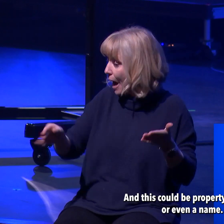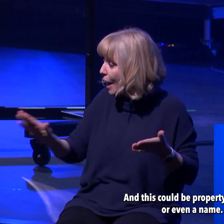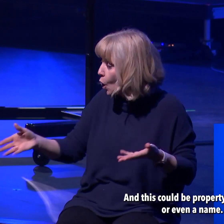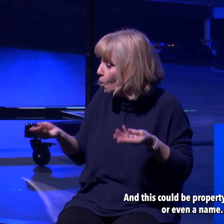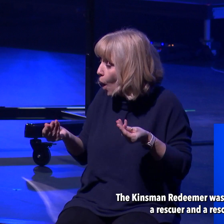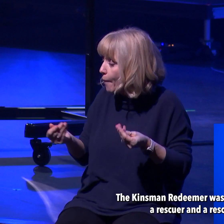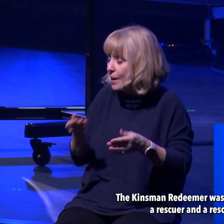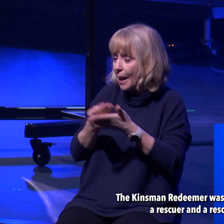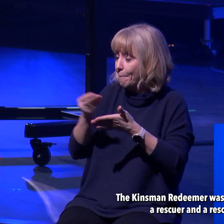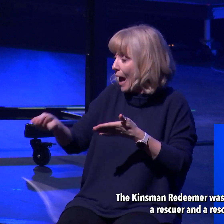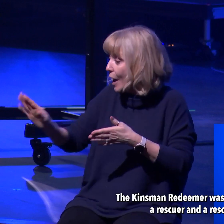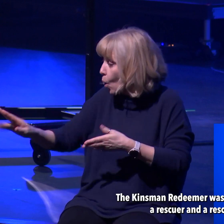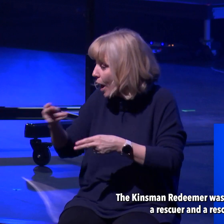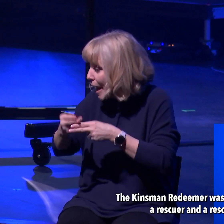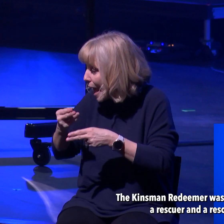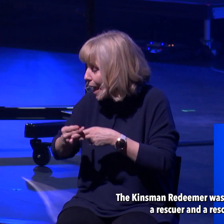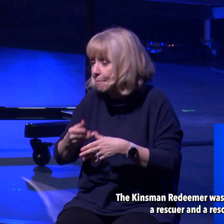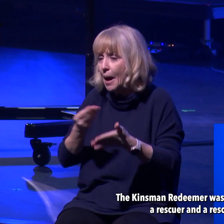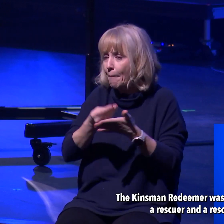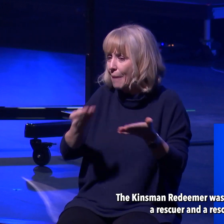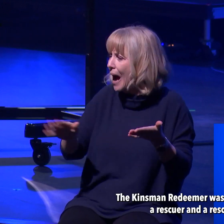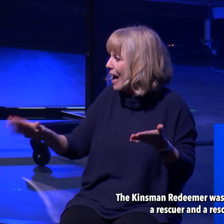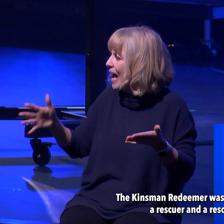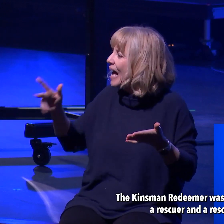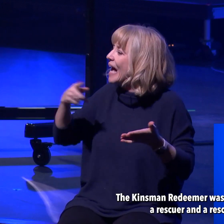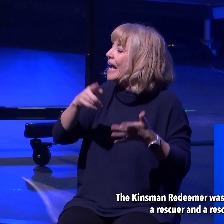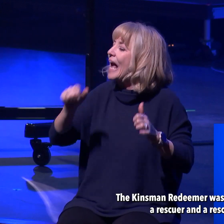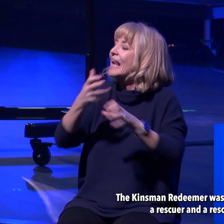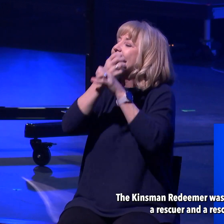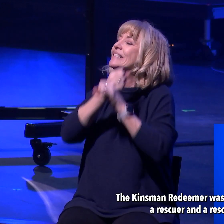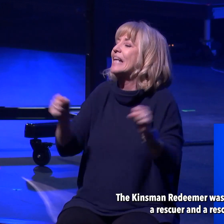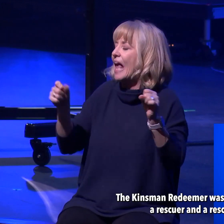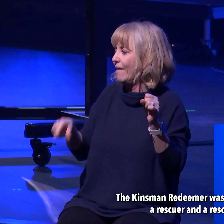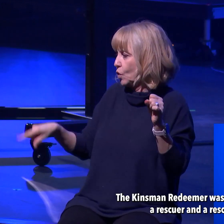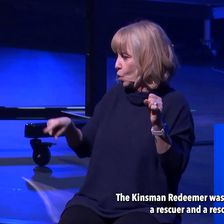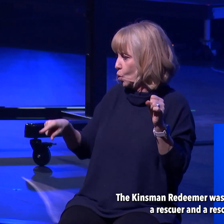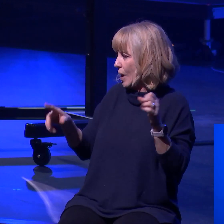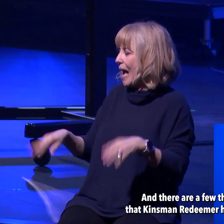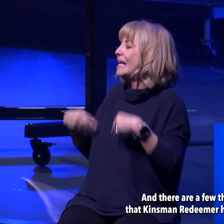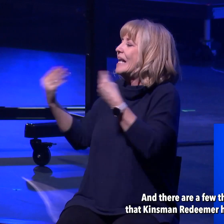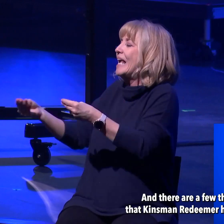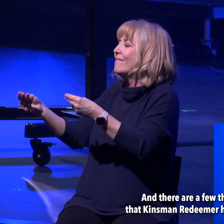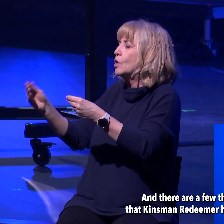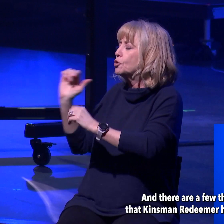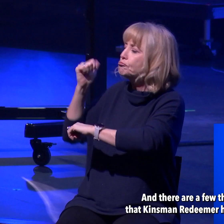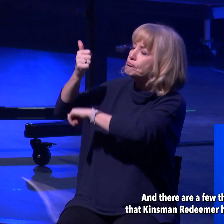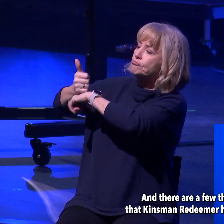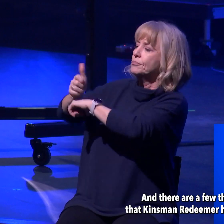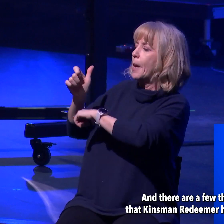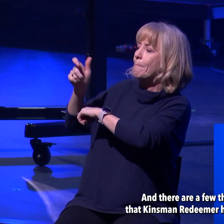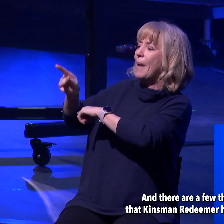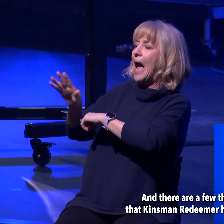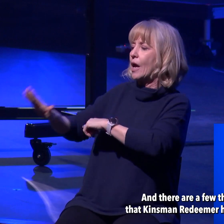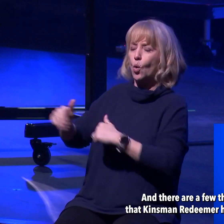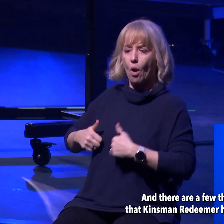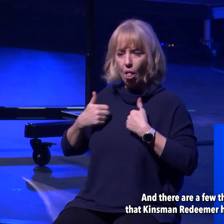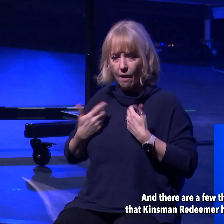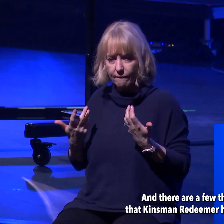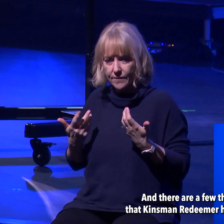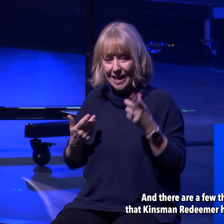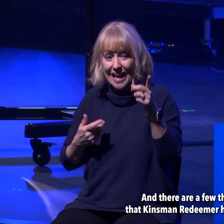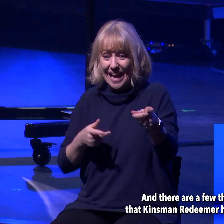name. The kinsman redeemer was essentially a rescuer and a restorer. And there were a few things that a kinsman redeemer had